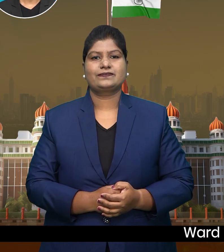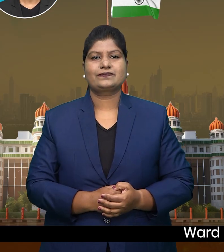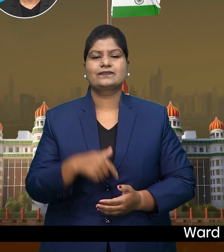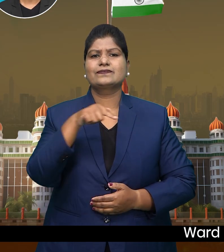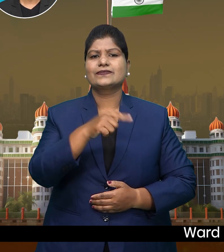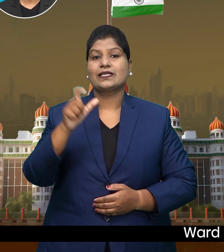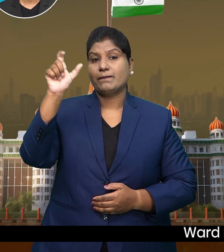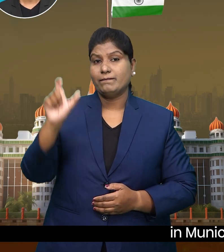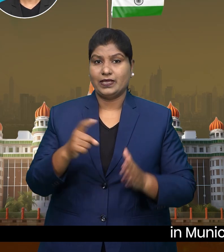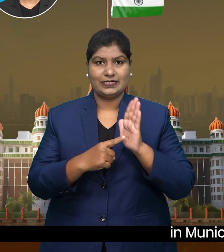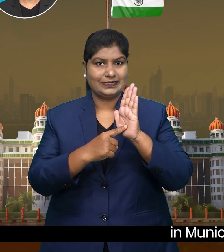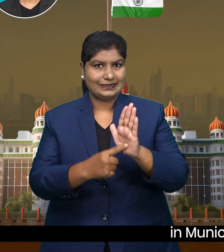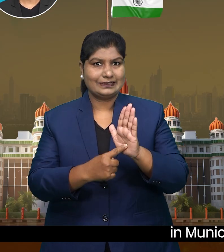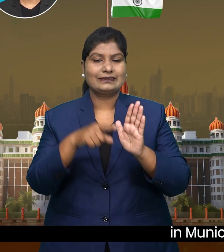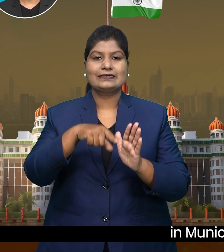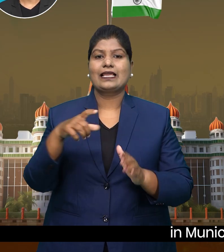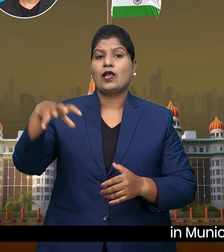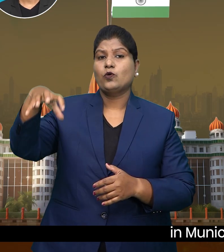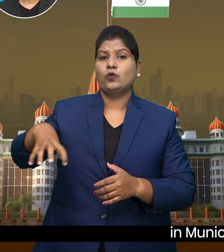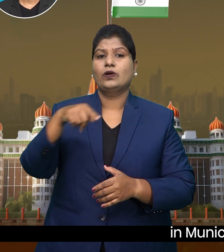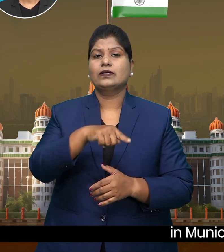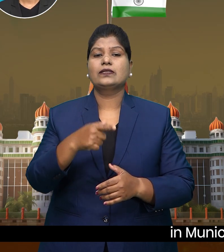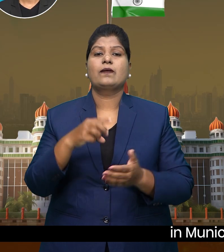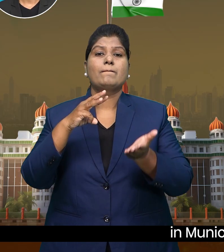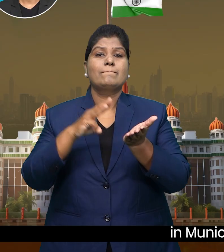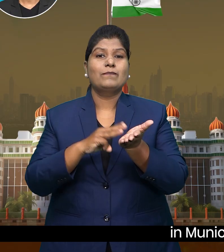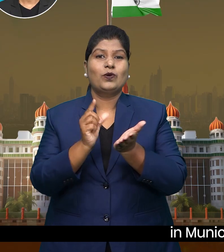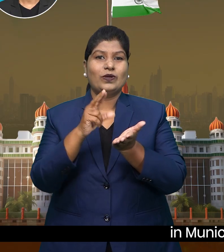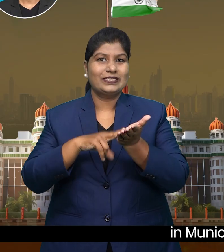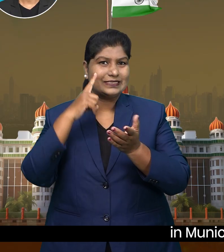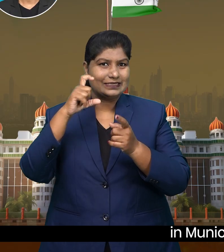Ward representative in municipal corporation.